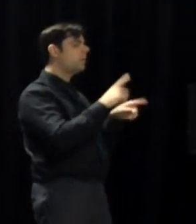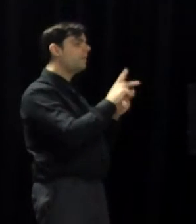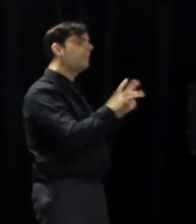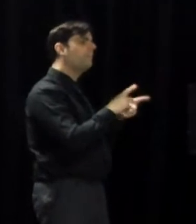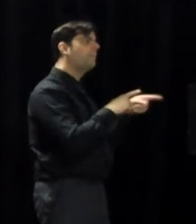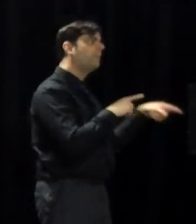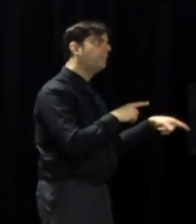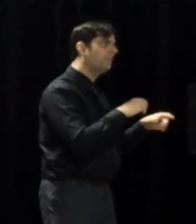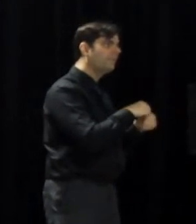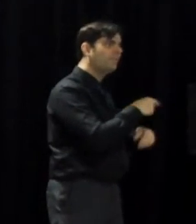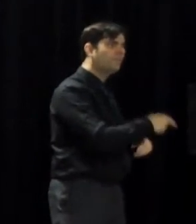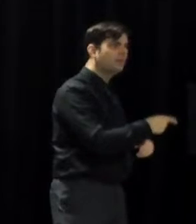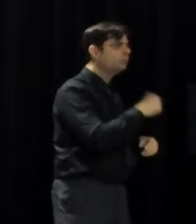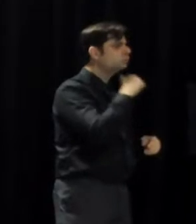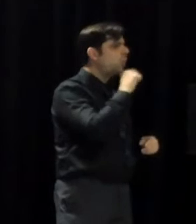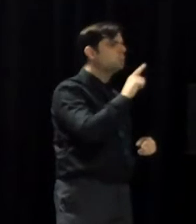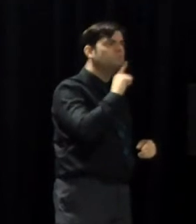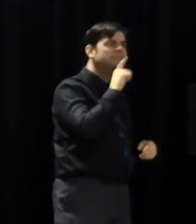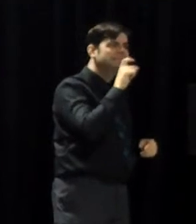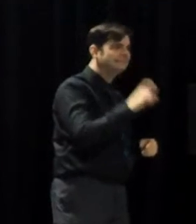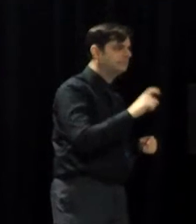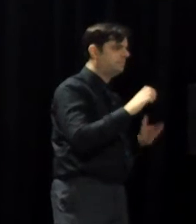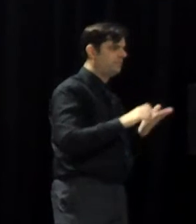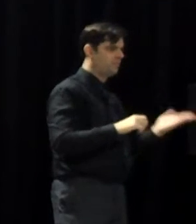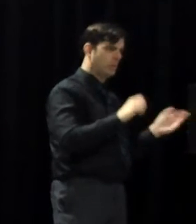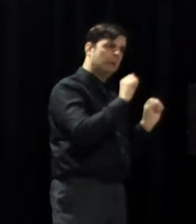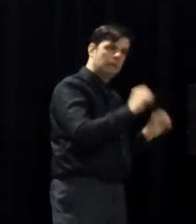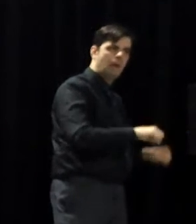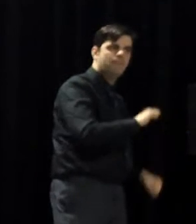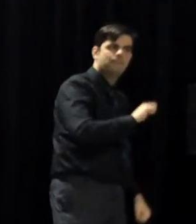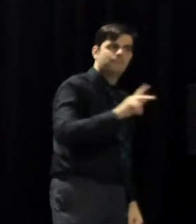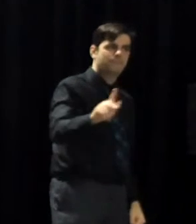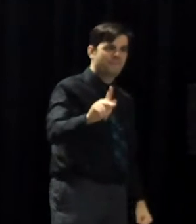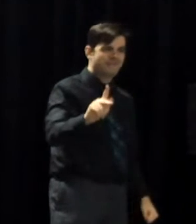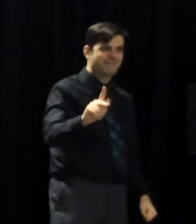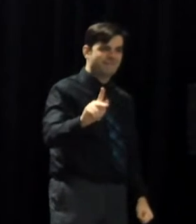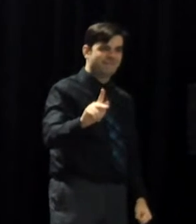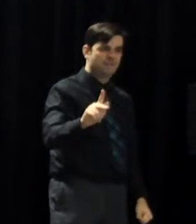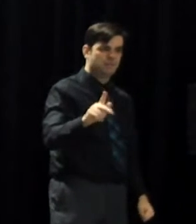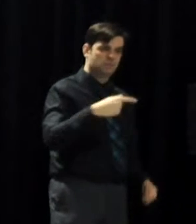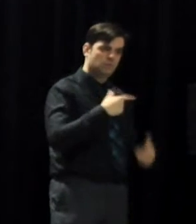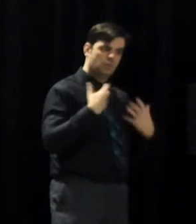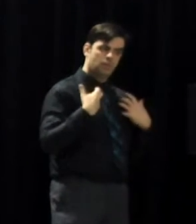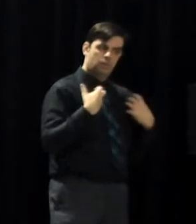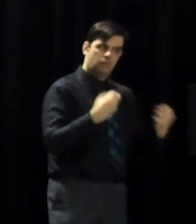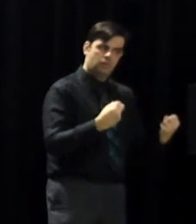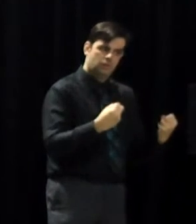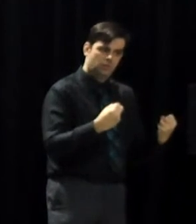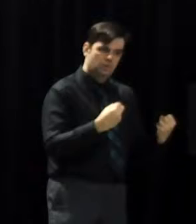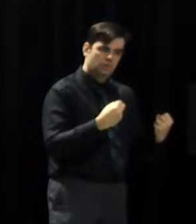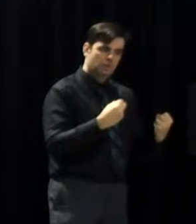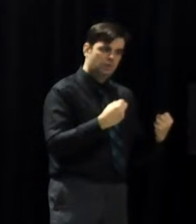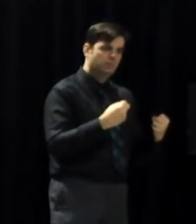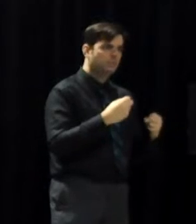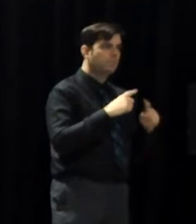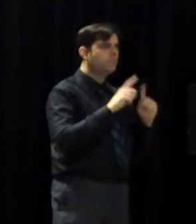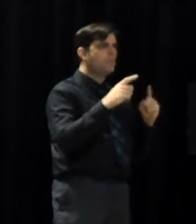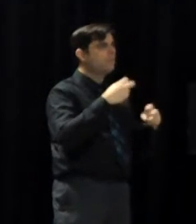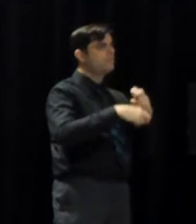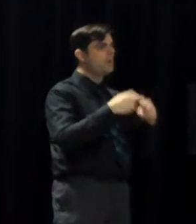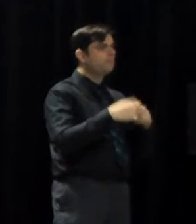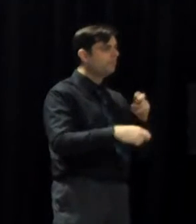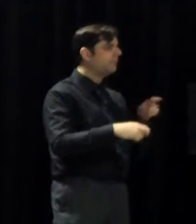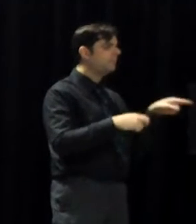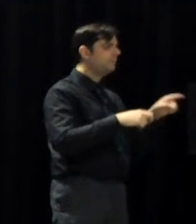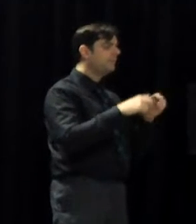test negative. Again, you can recover from COVID and be perfectly healthy and not test negative